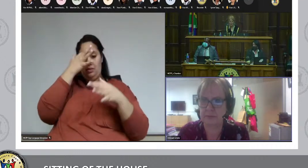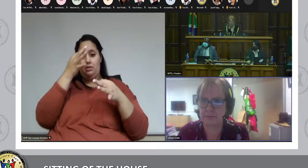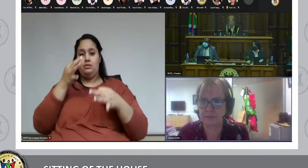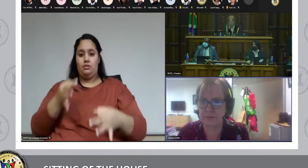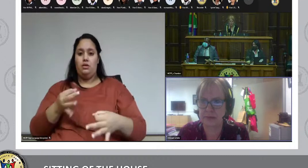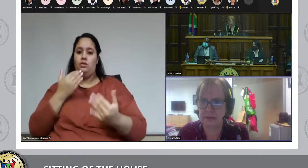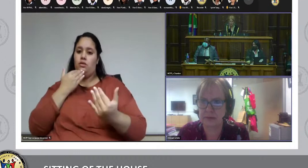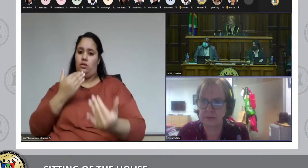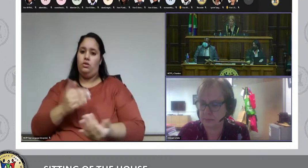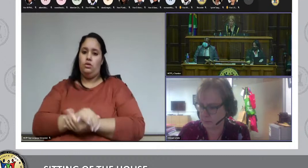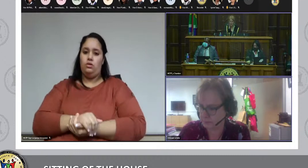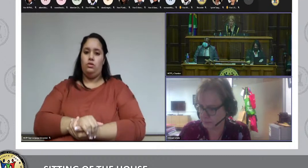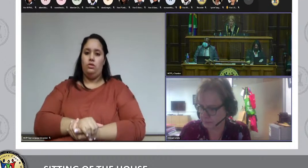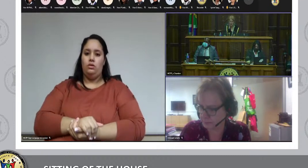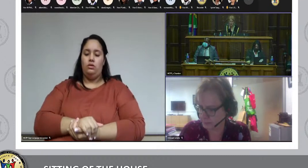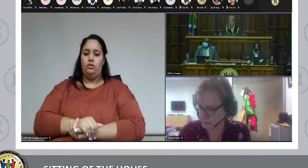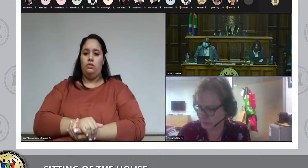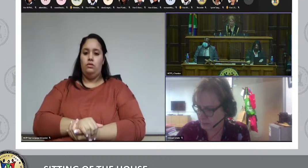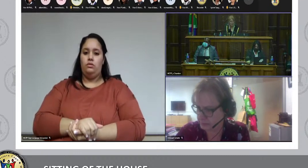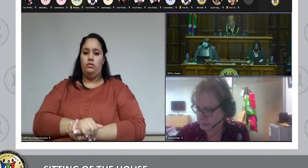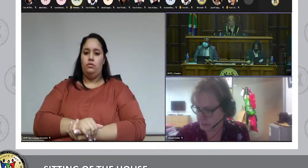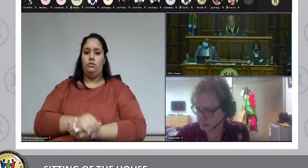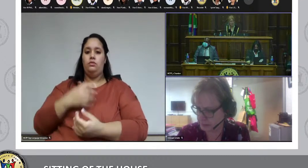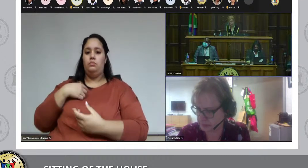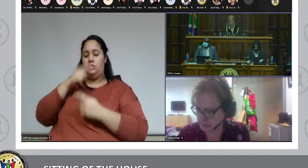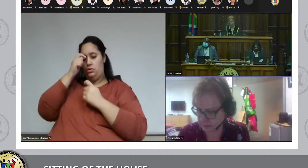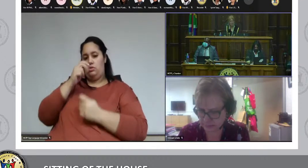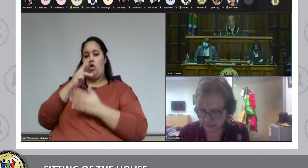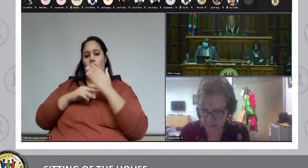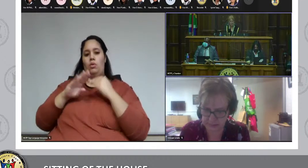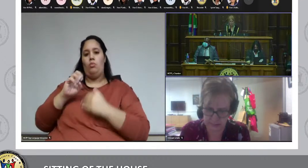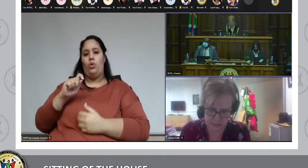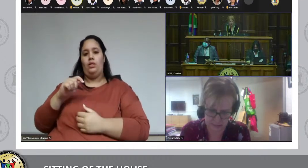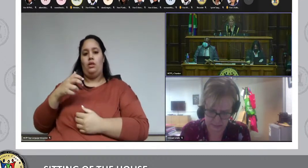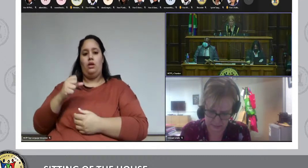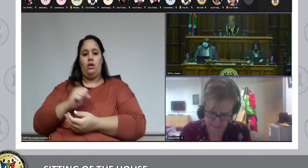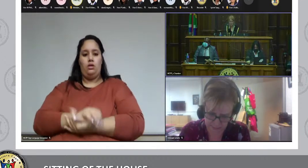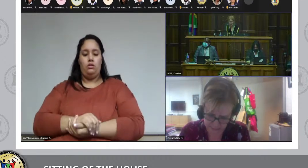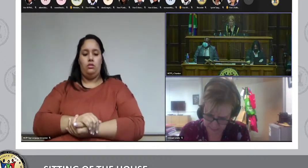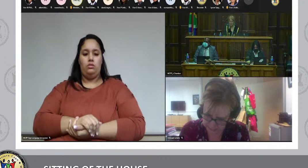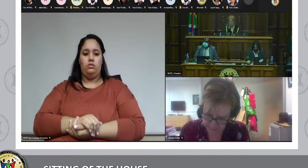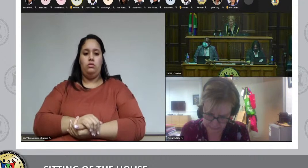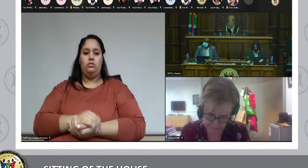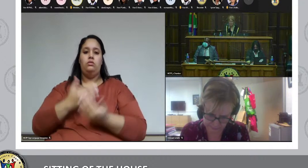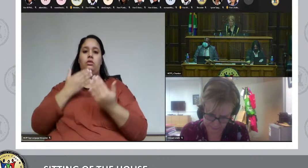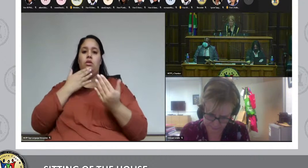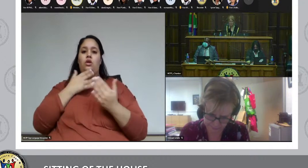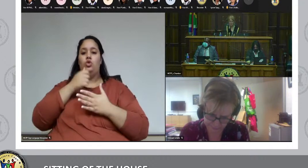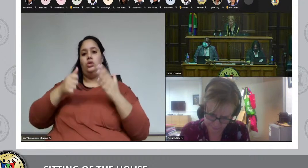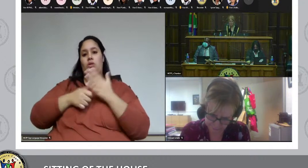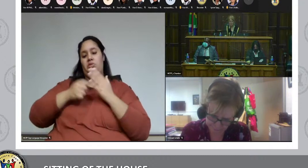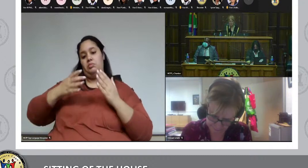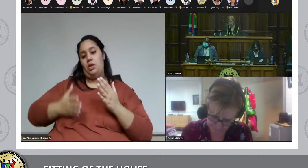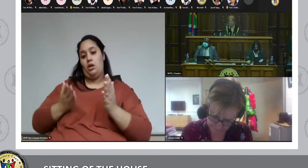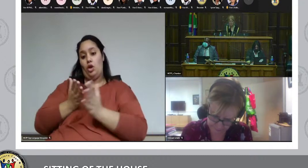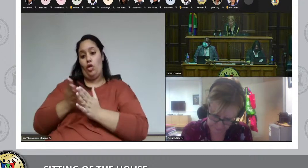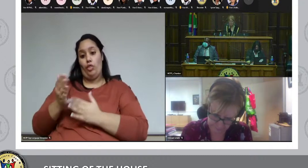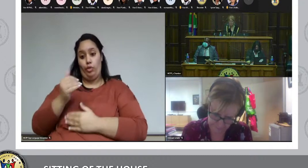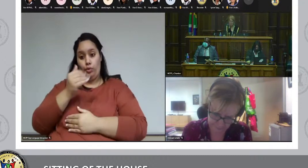Thank you. Thank you very much. I recognise Honourable Botha. Thank you very much, Deputy Speaker, through